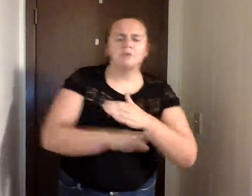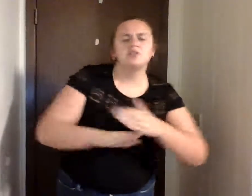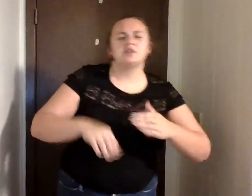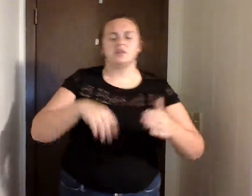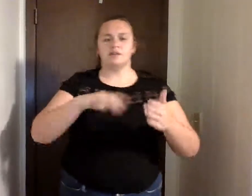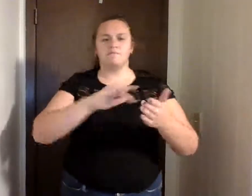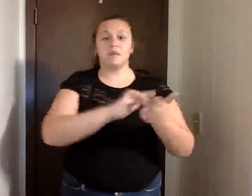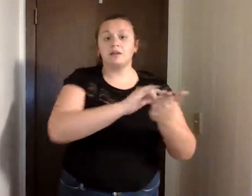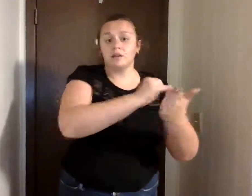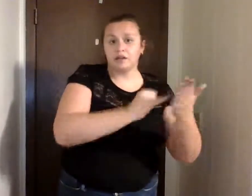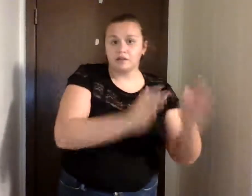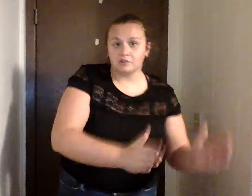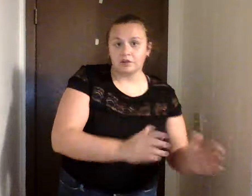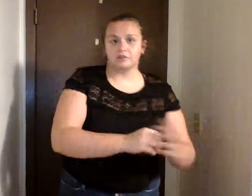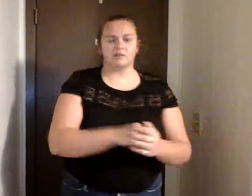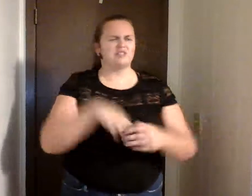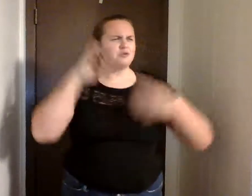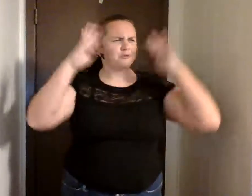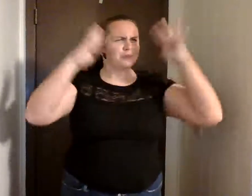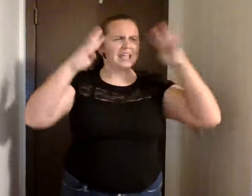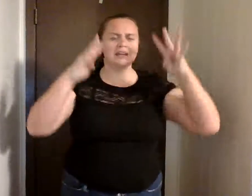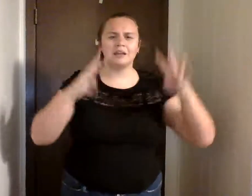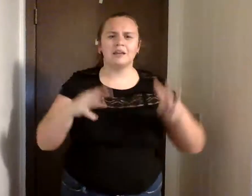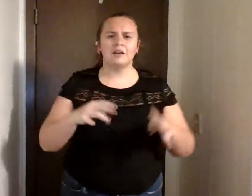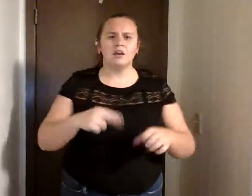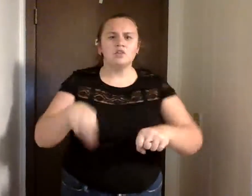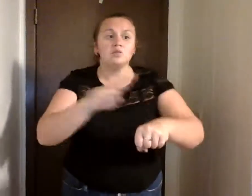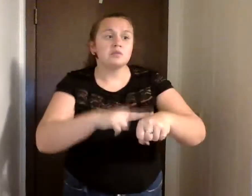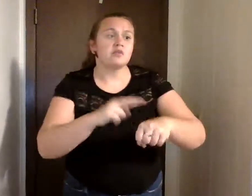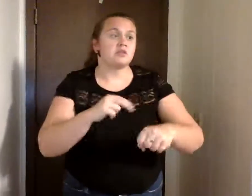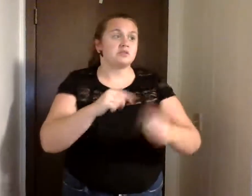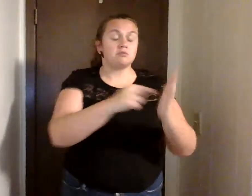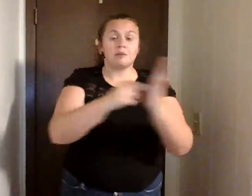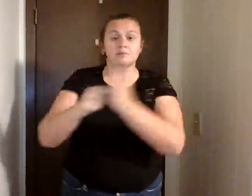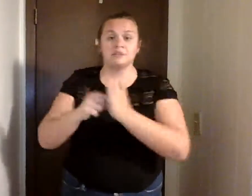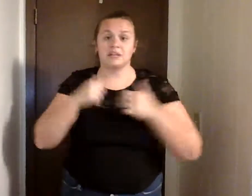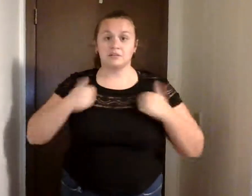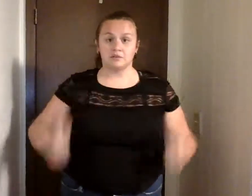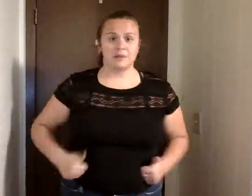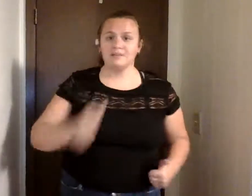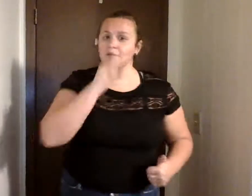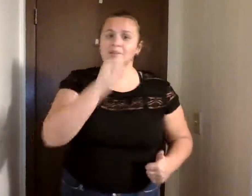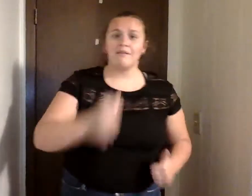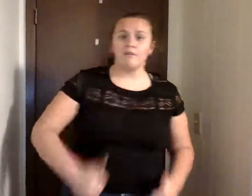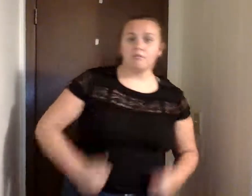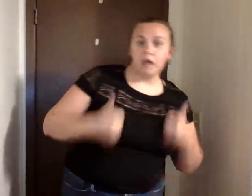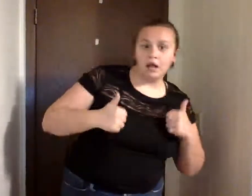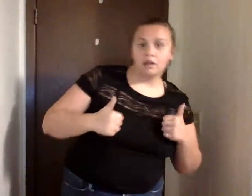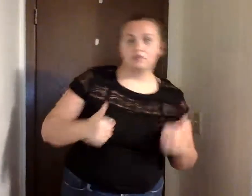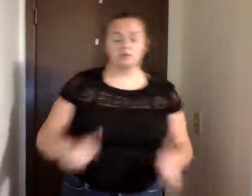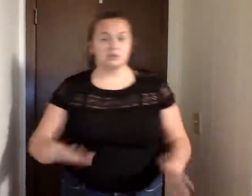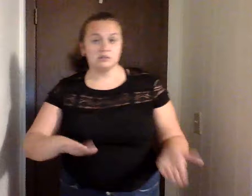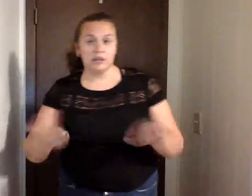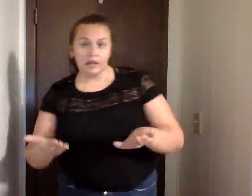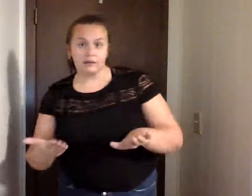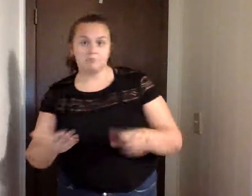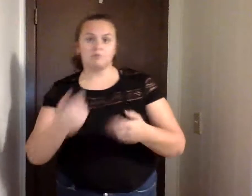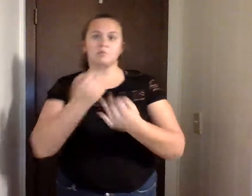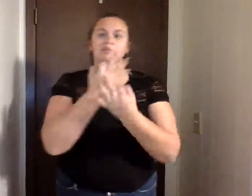They created a universal representation of anatomy, something that was neither alive nor dead, that was free from those influences